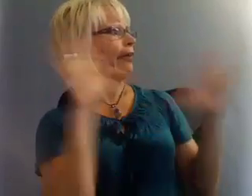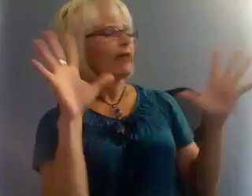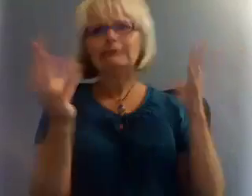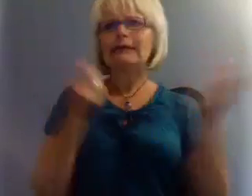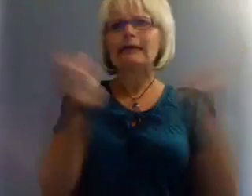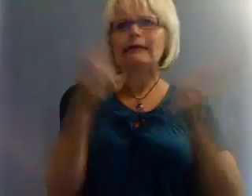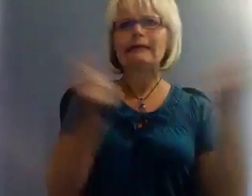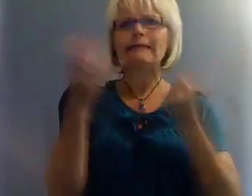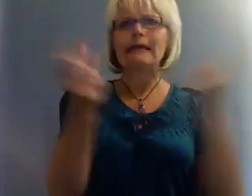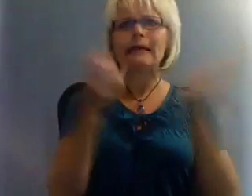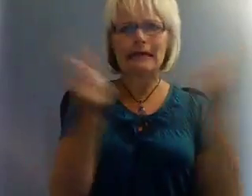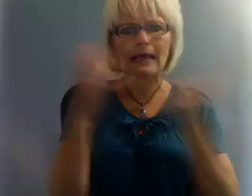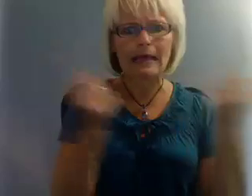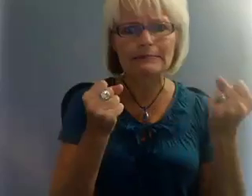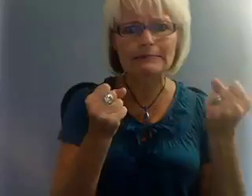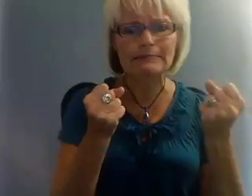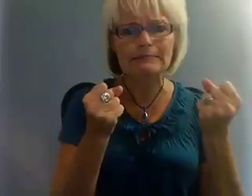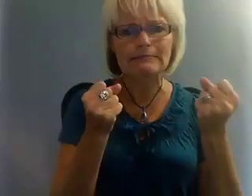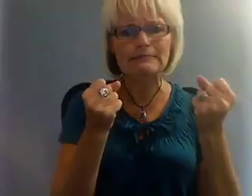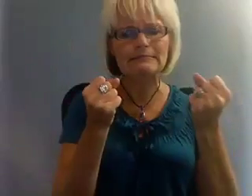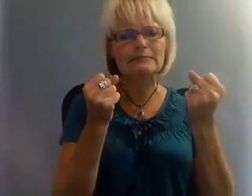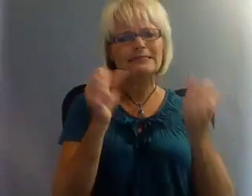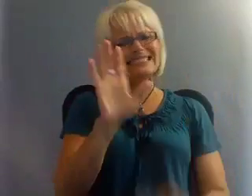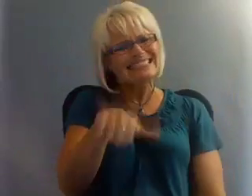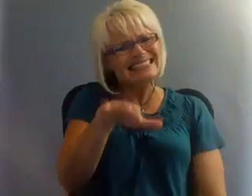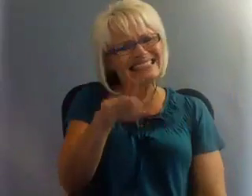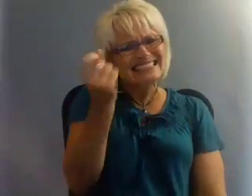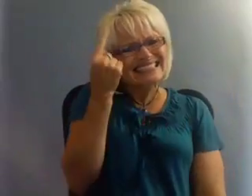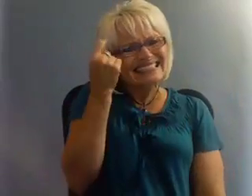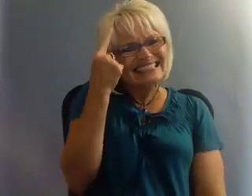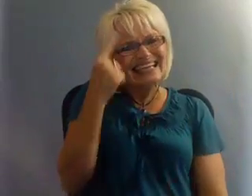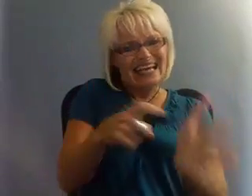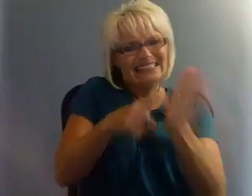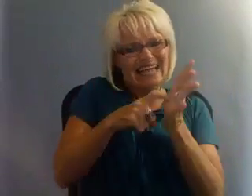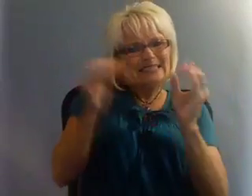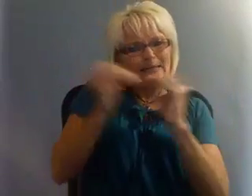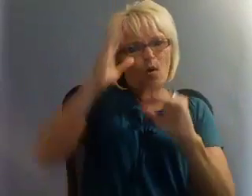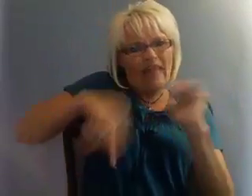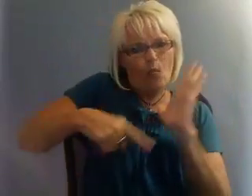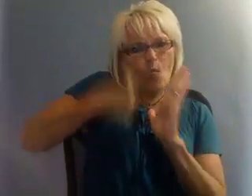It takes more than once to get through to the boy. Now, a lot of women, they think